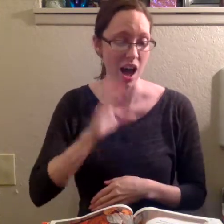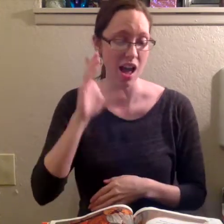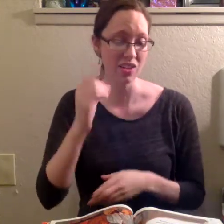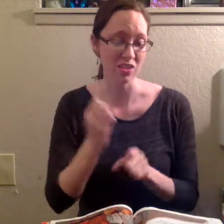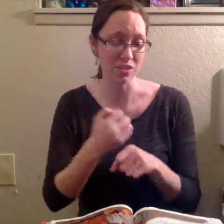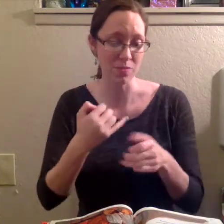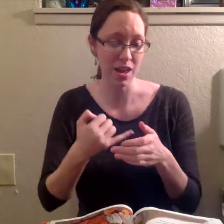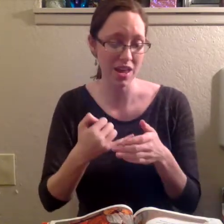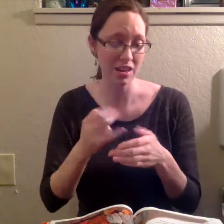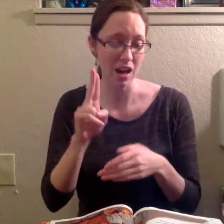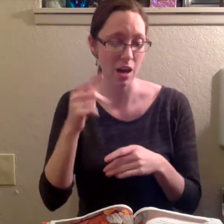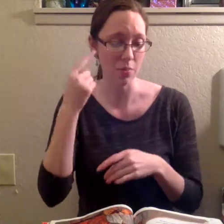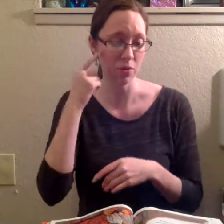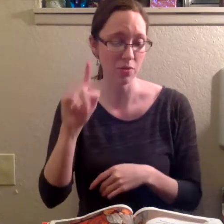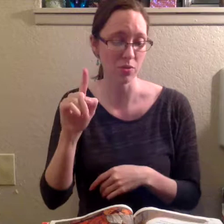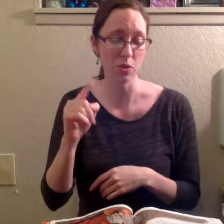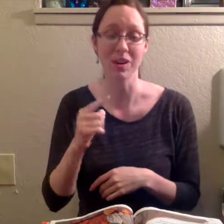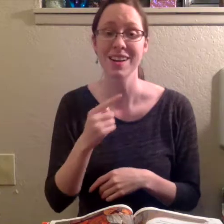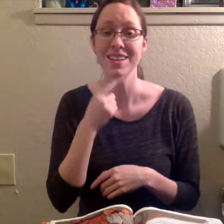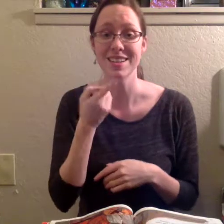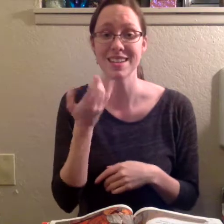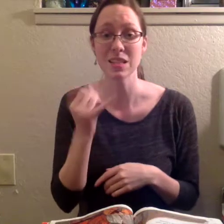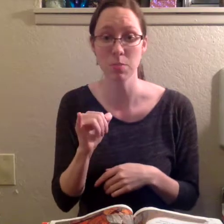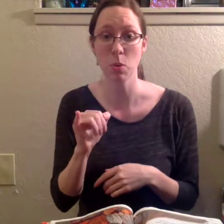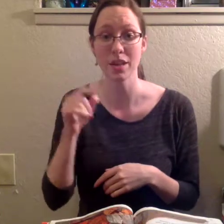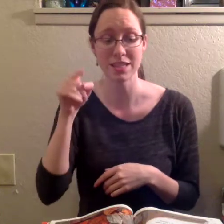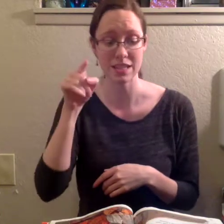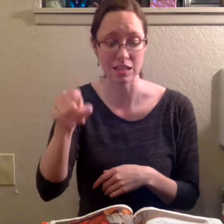I could make up for disappointing you.